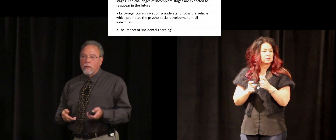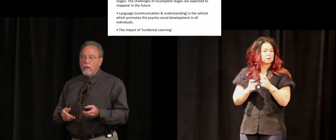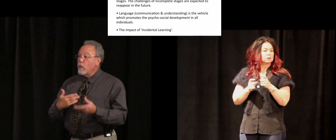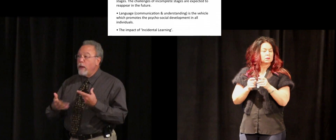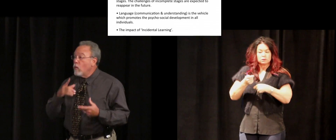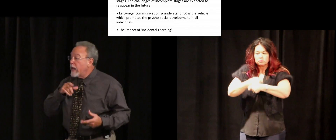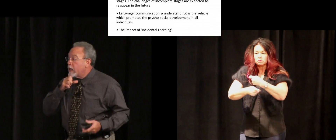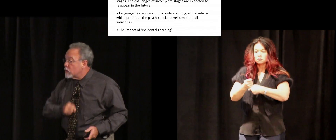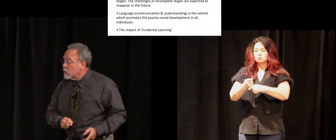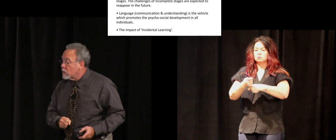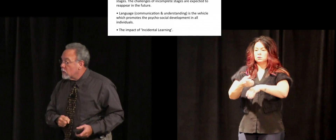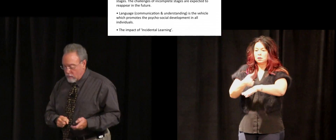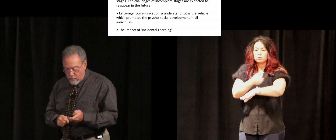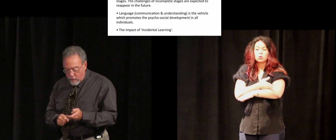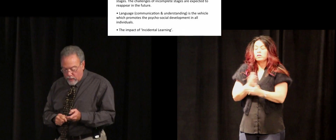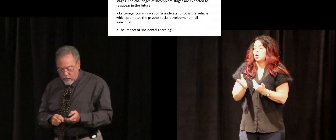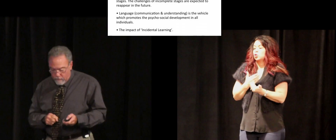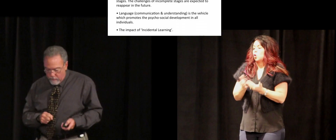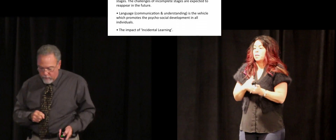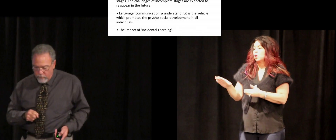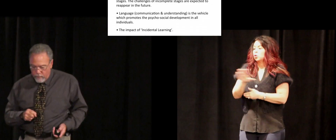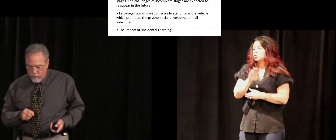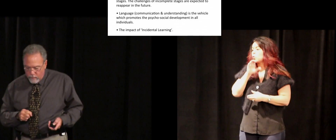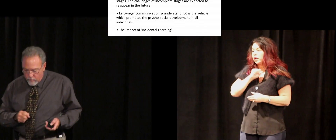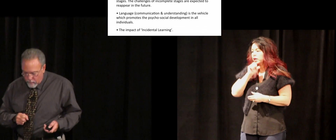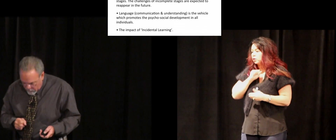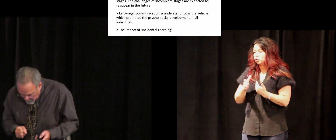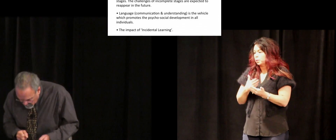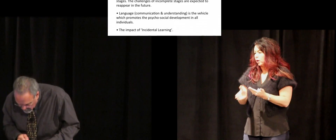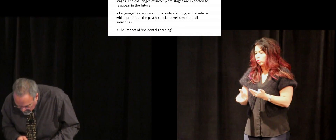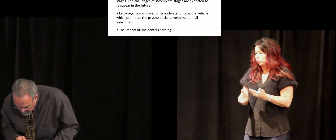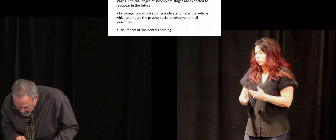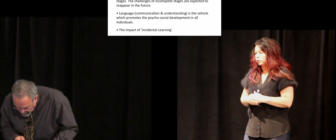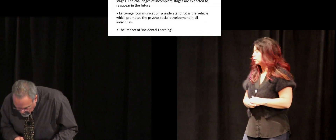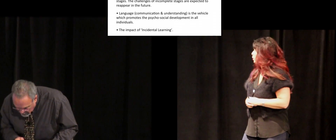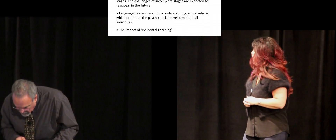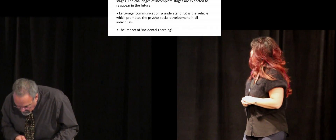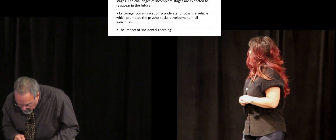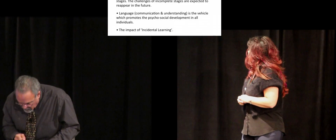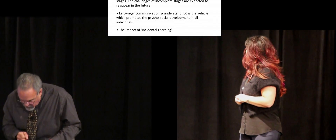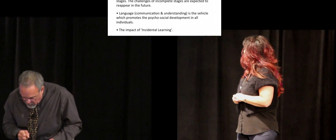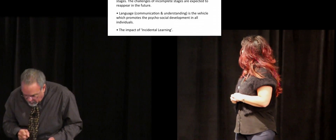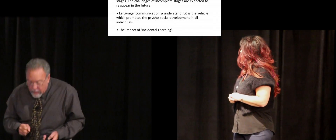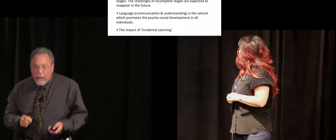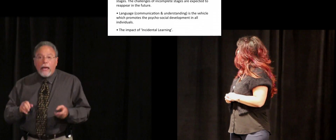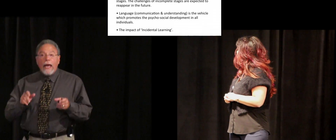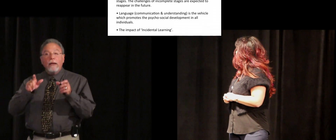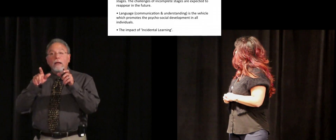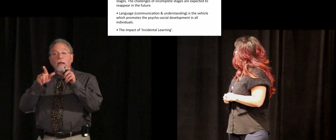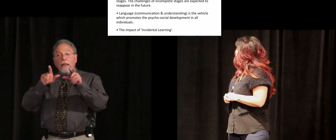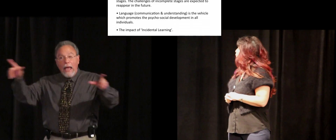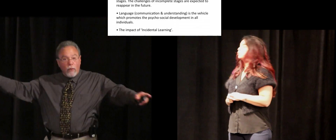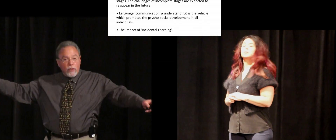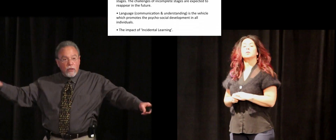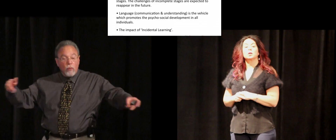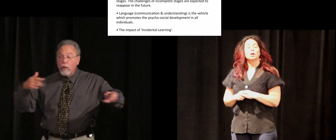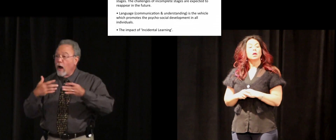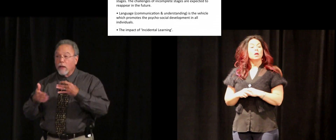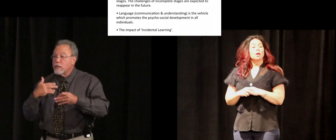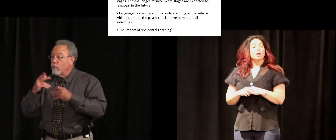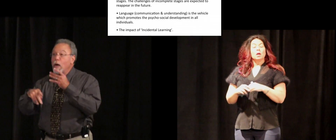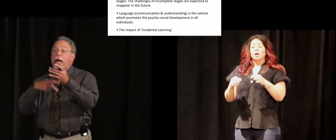And the first one is trust versus mistrust. It's what happens with babies very early on.